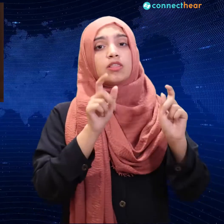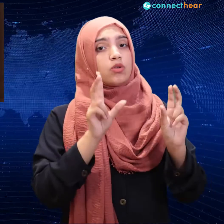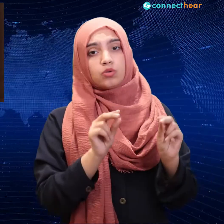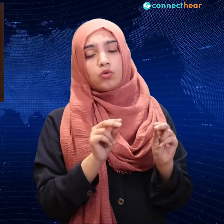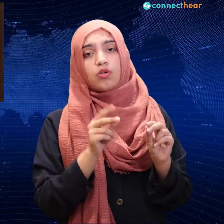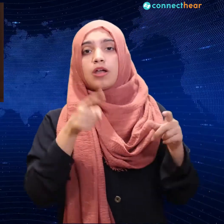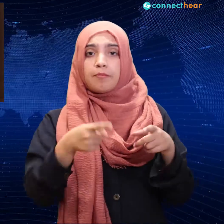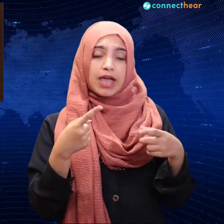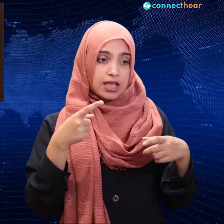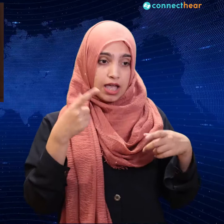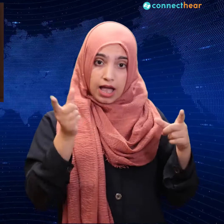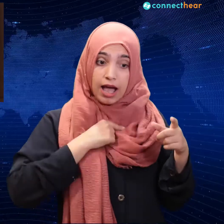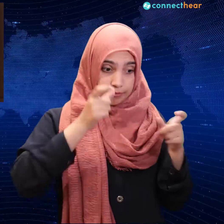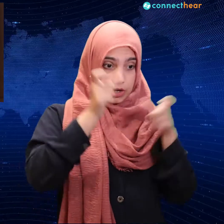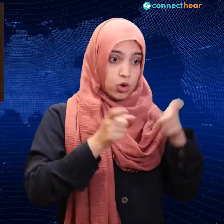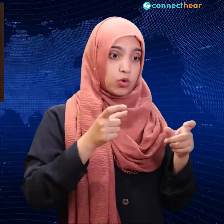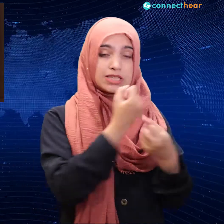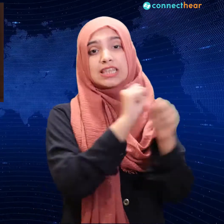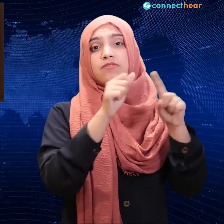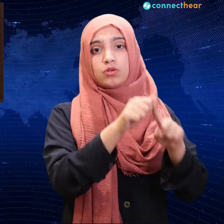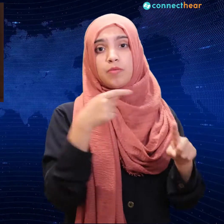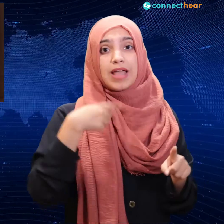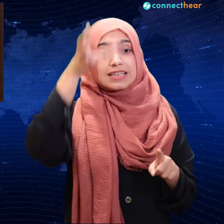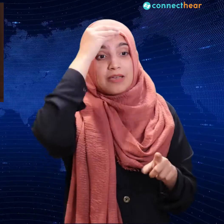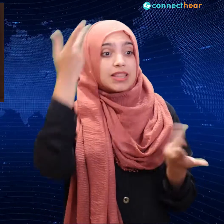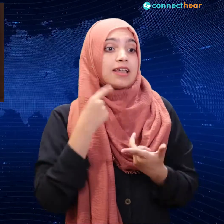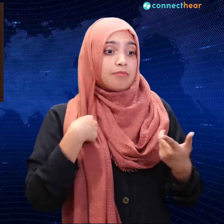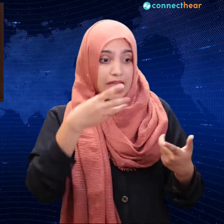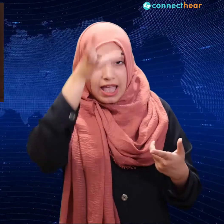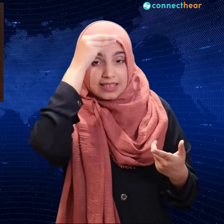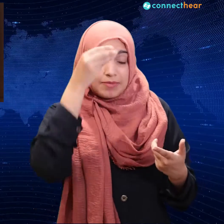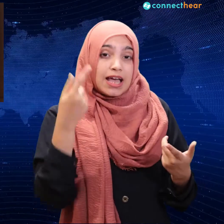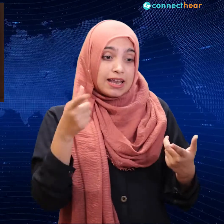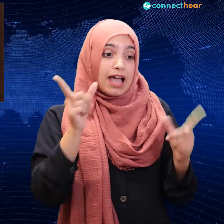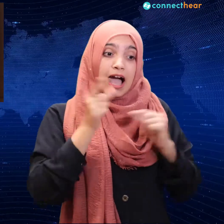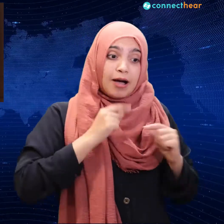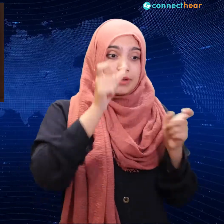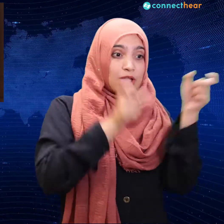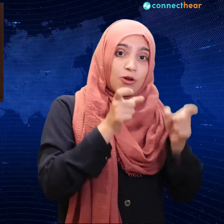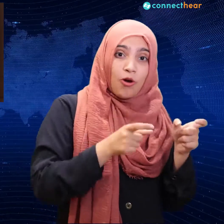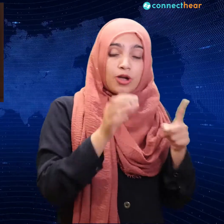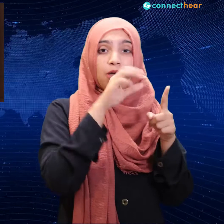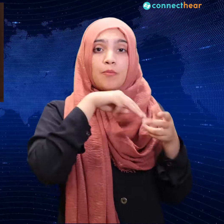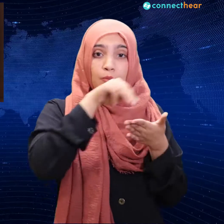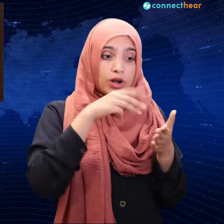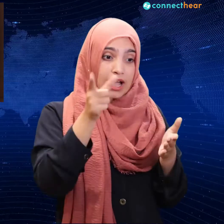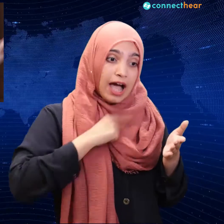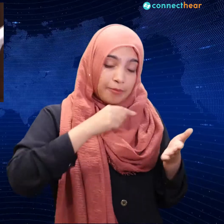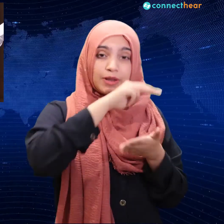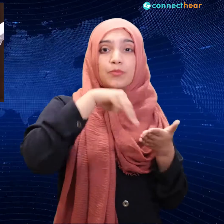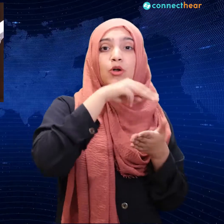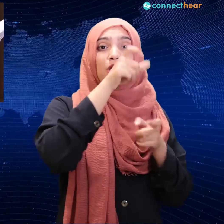people. My responsibility would have been to the people of my country. I cannot destroy my